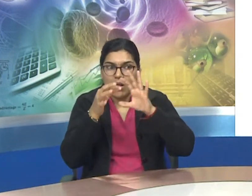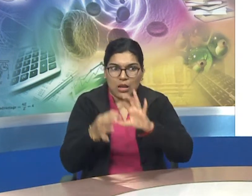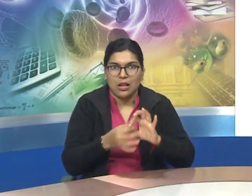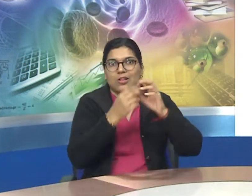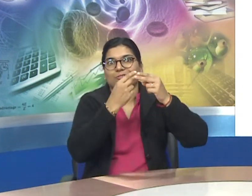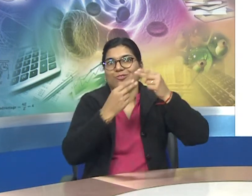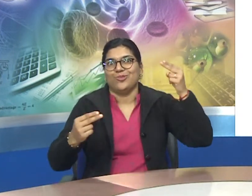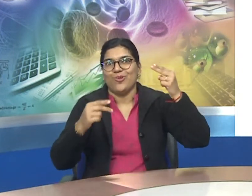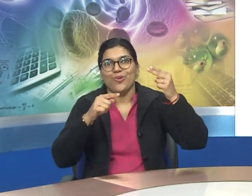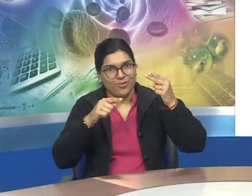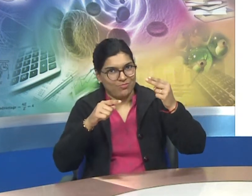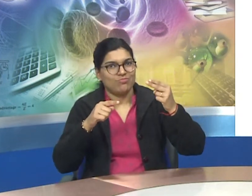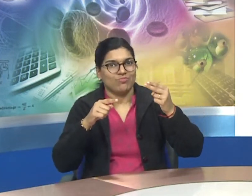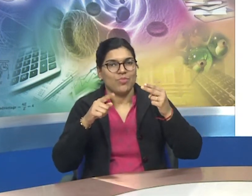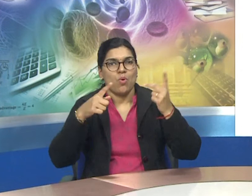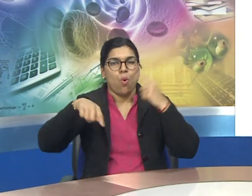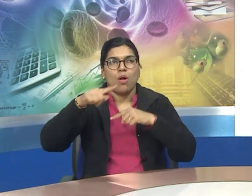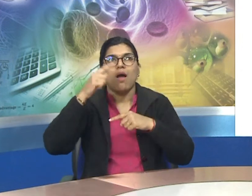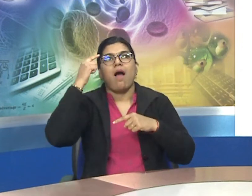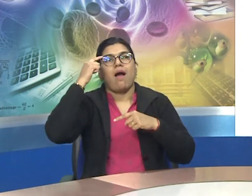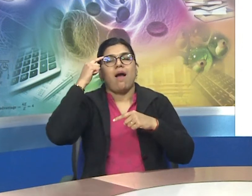weaknesses and the advantages and the disadvantages.